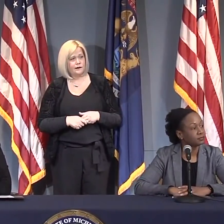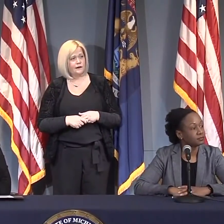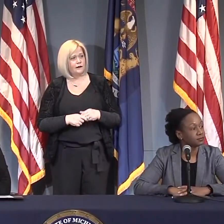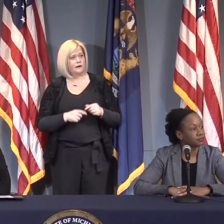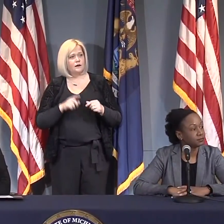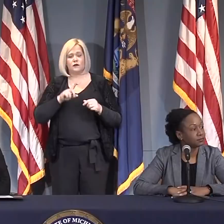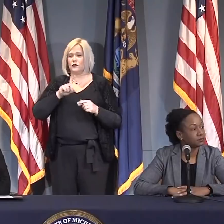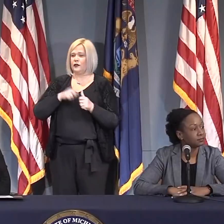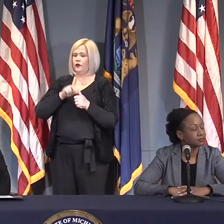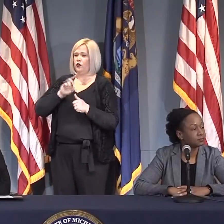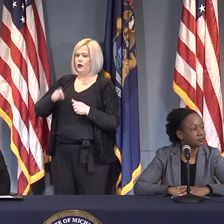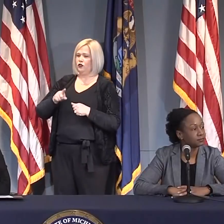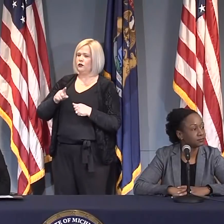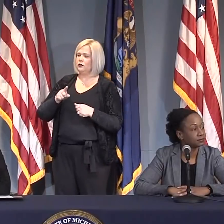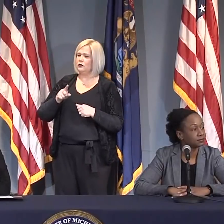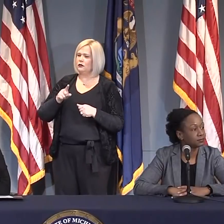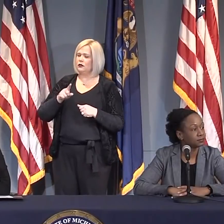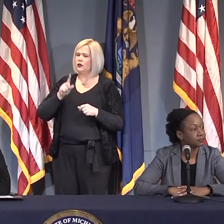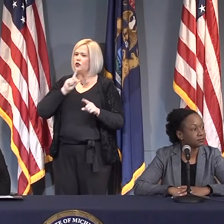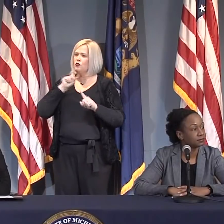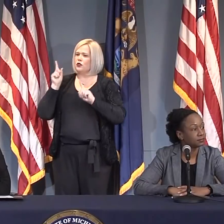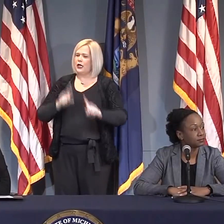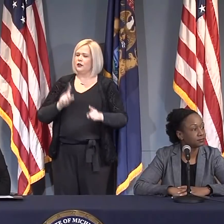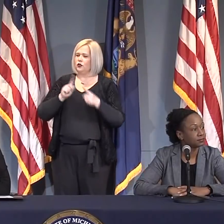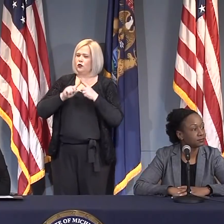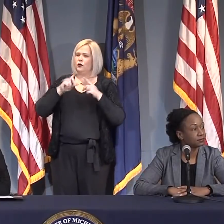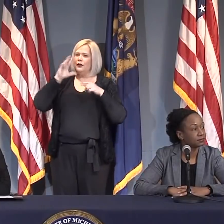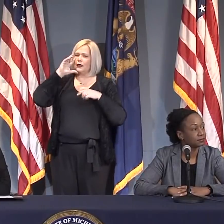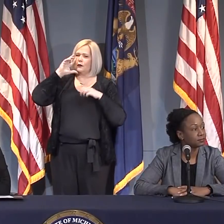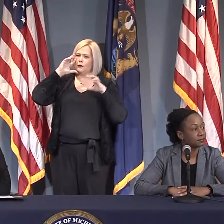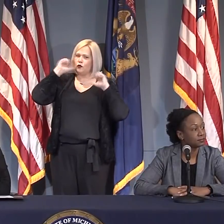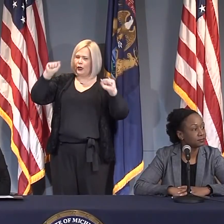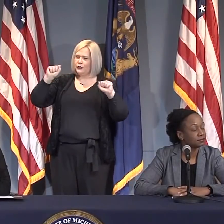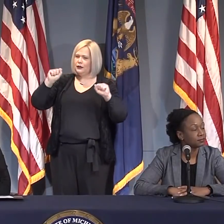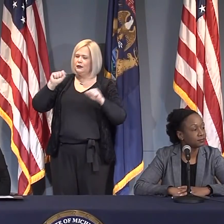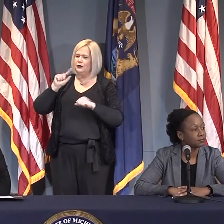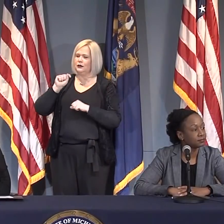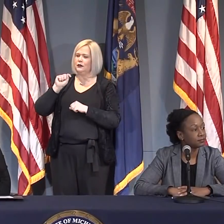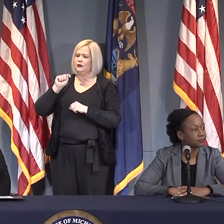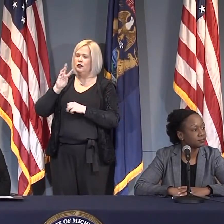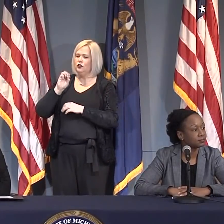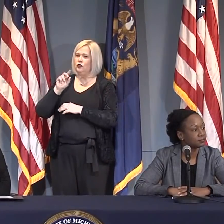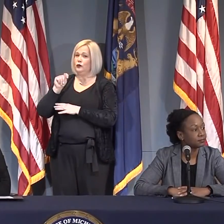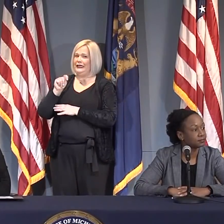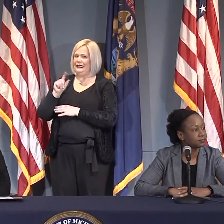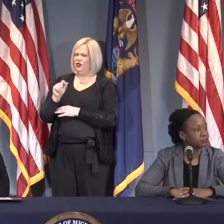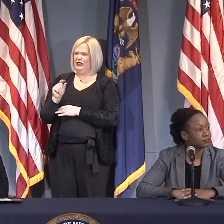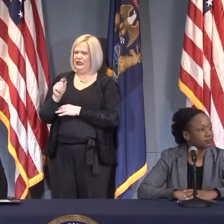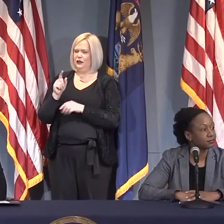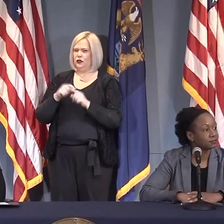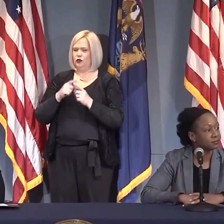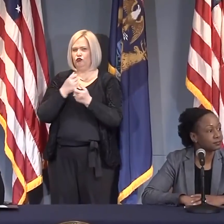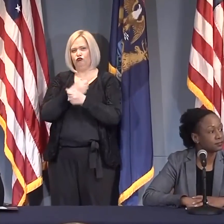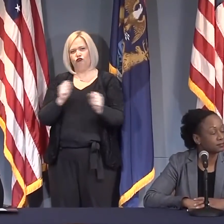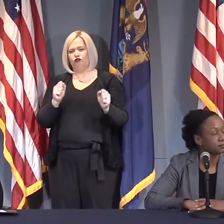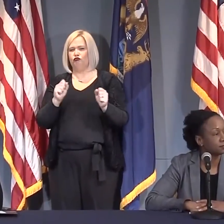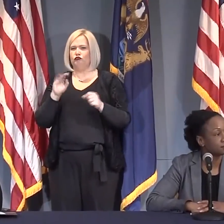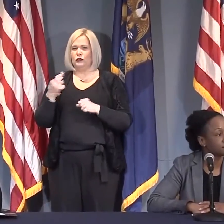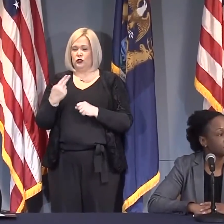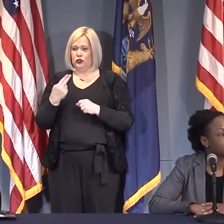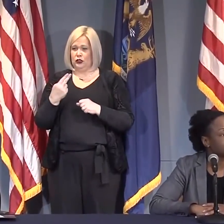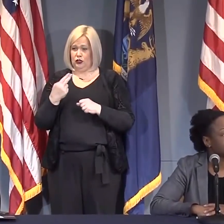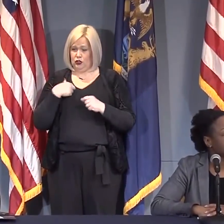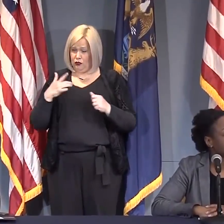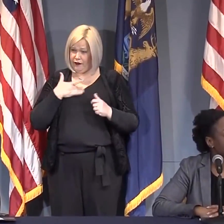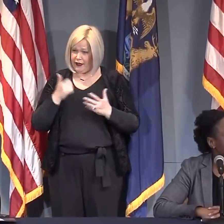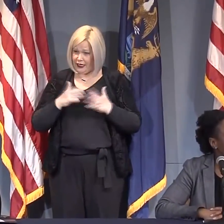Governor, what's your reaction to the president's tweet to liberate Michigan? How did you react to that, and do you think he's encouraging more